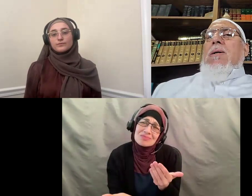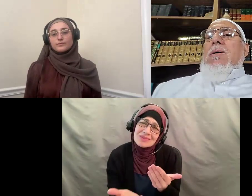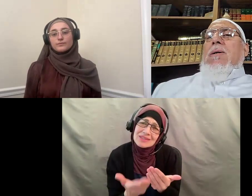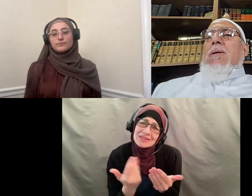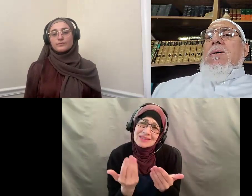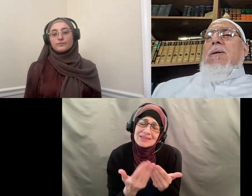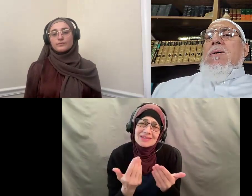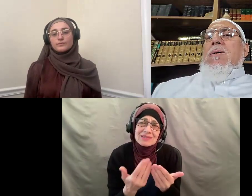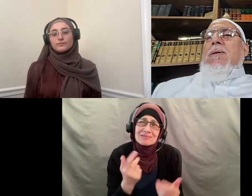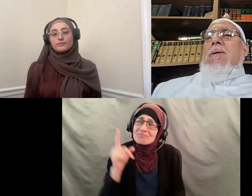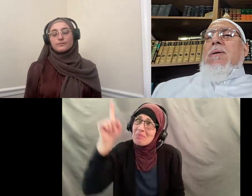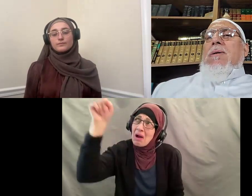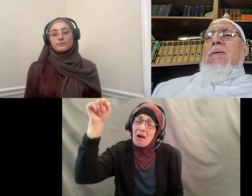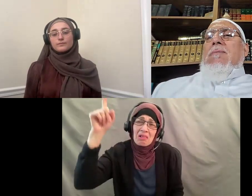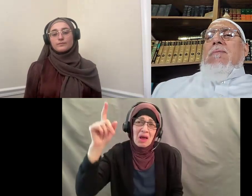gone.